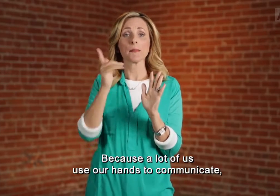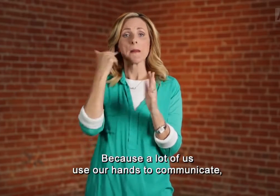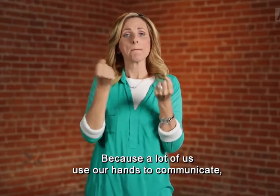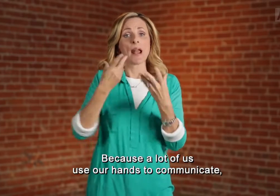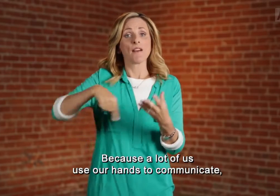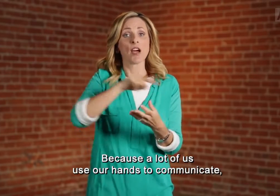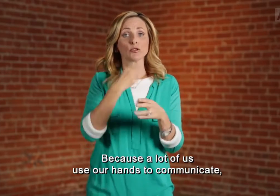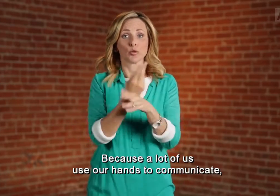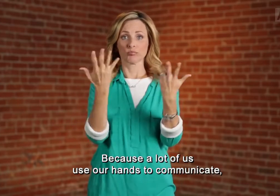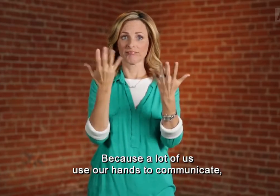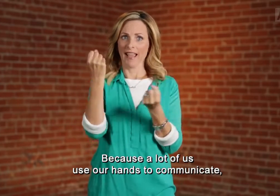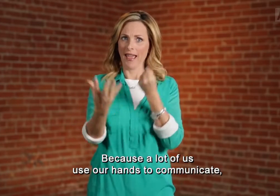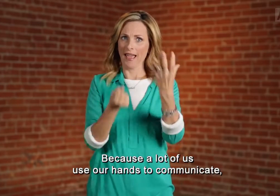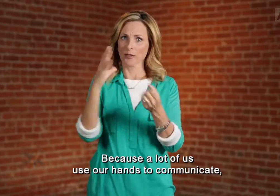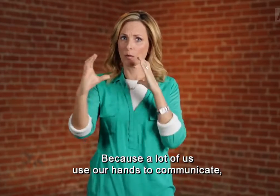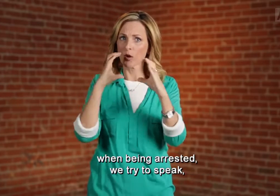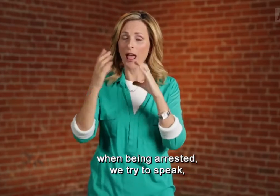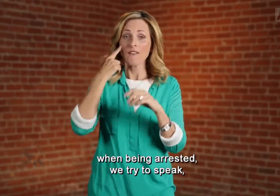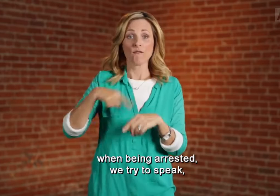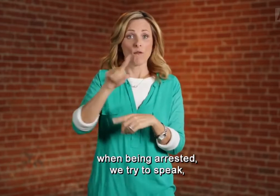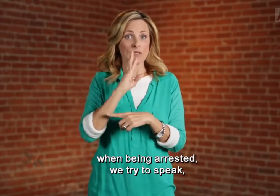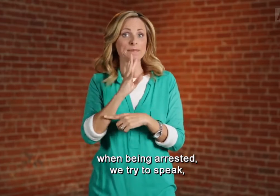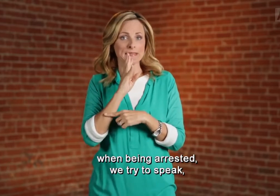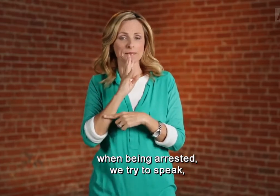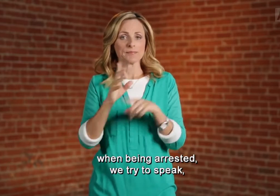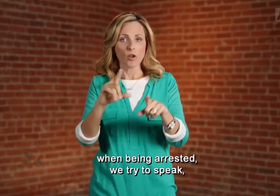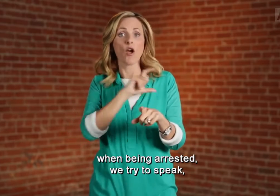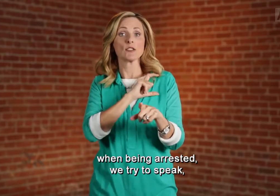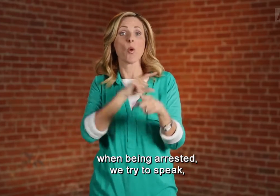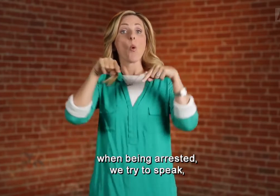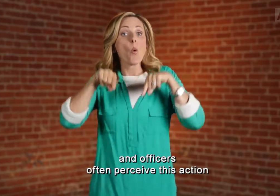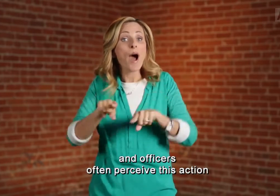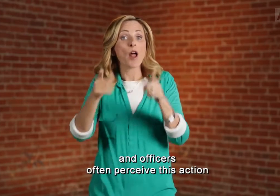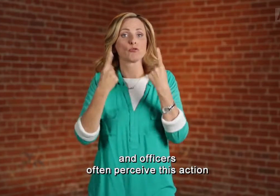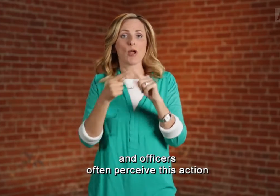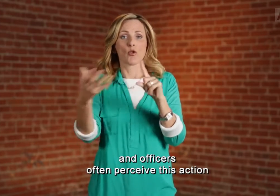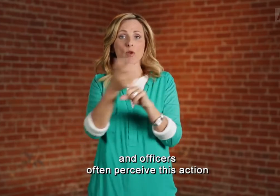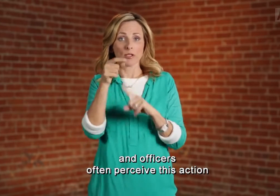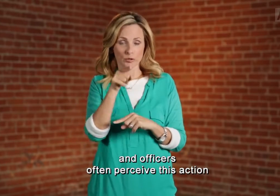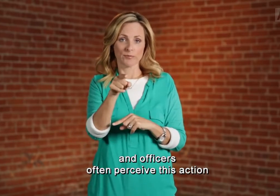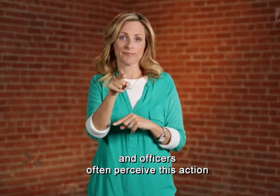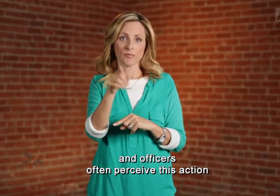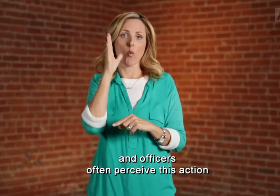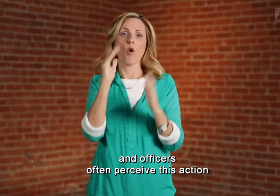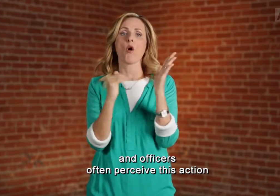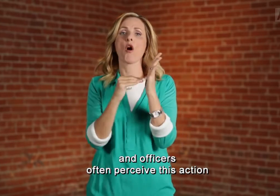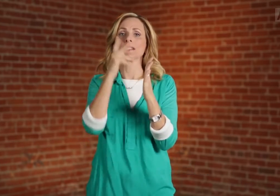Because a lot of us use our hands to communicate, when being arrested, we try to speak, and officers often perceive this